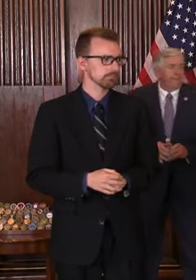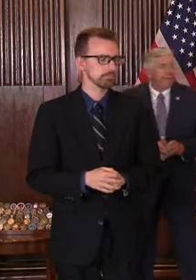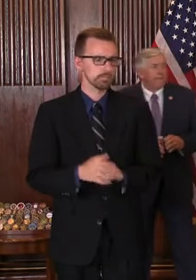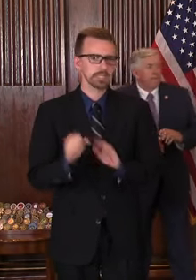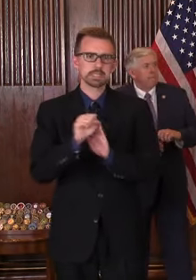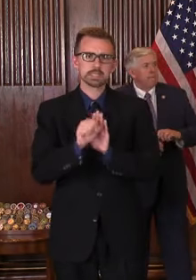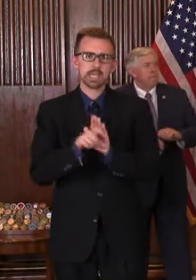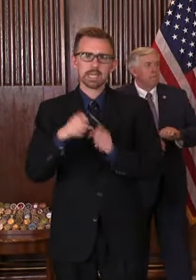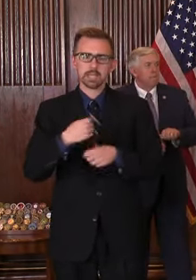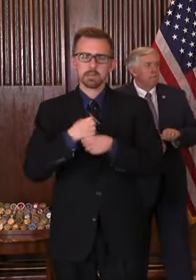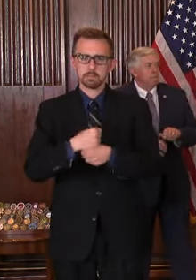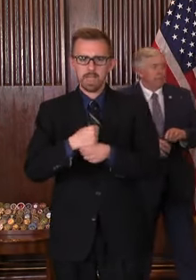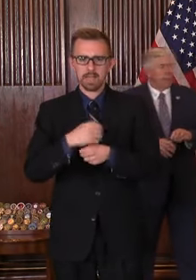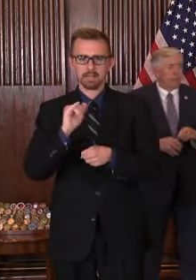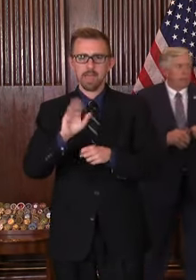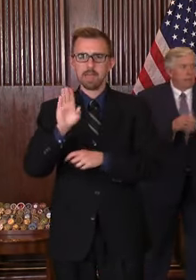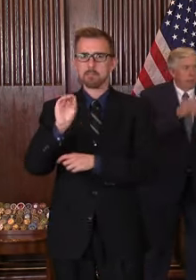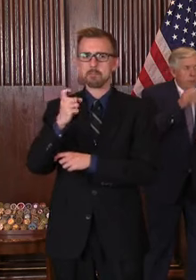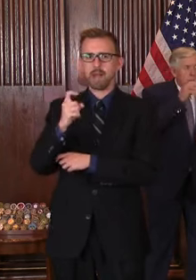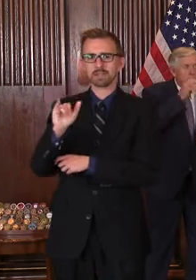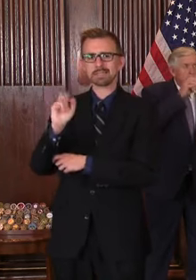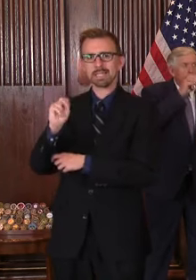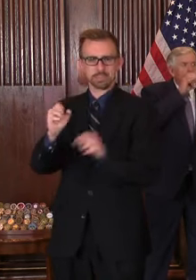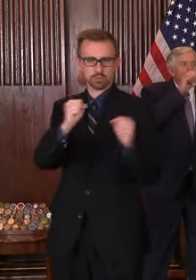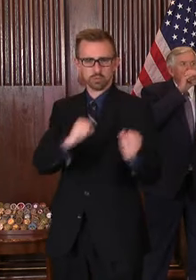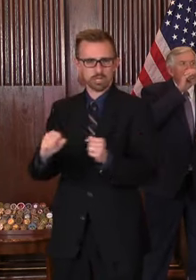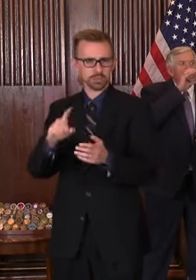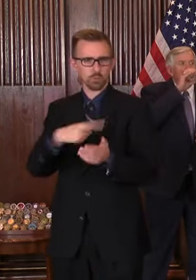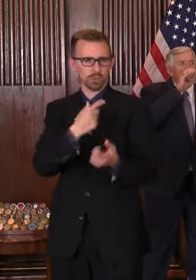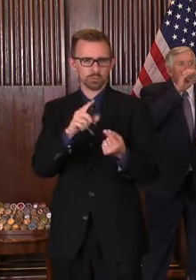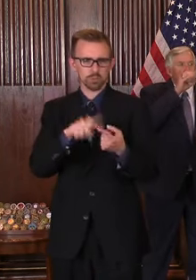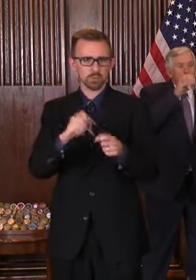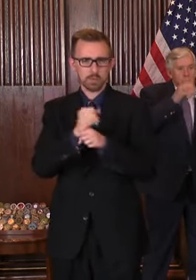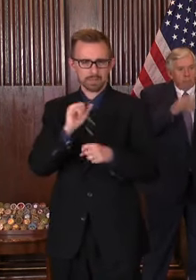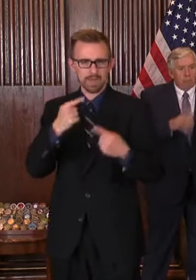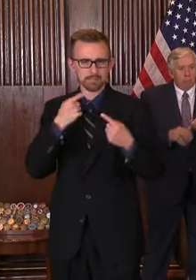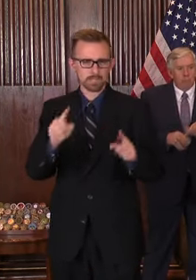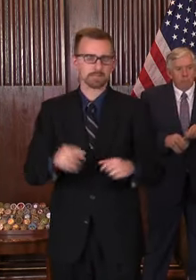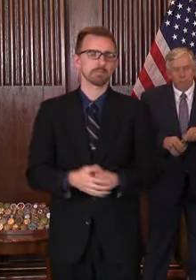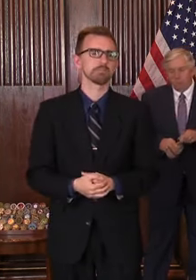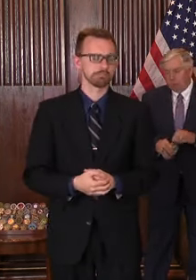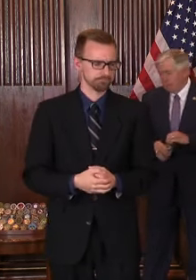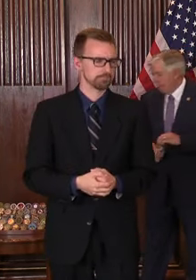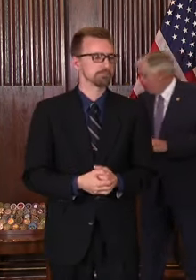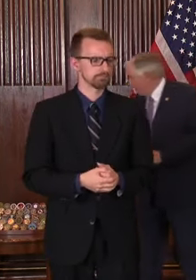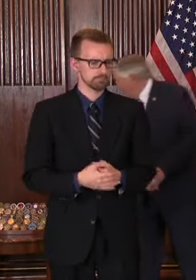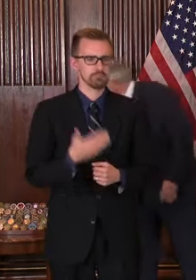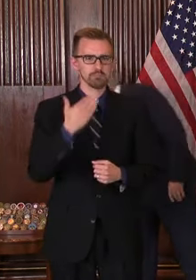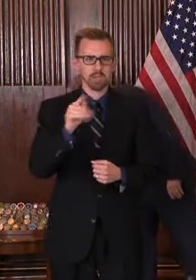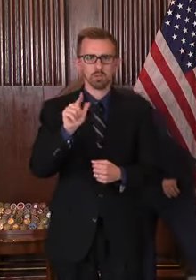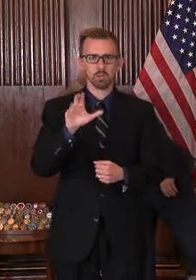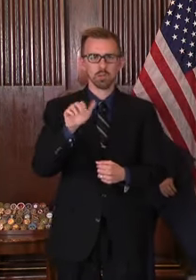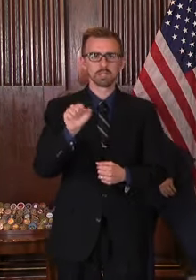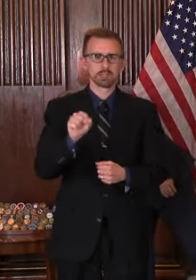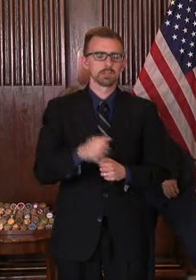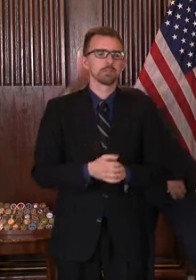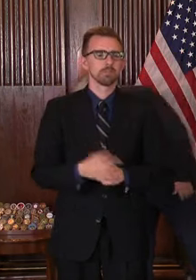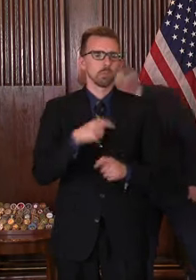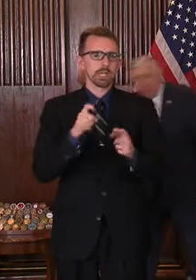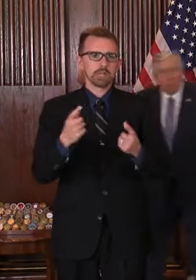make its boxing in testing strategy? What do they have to do to make it work? Thank you, Lucas. What we need to do is to have